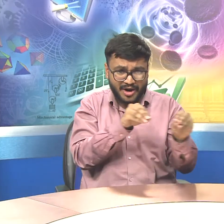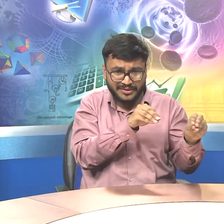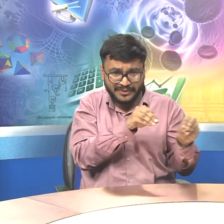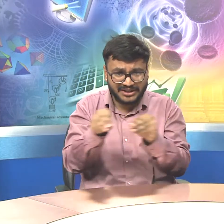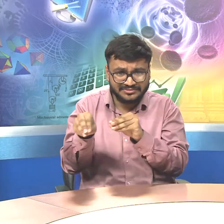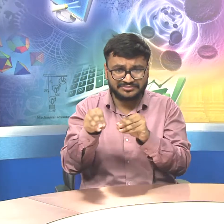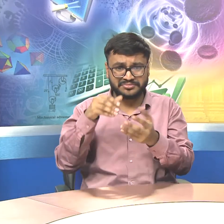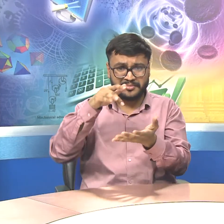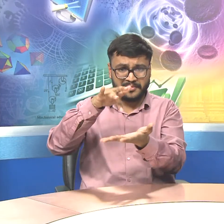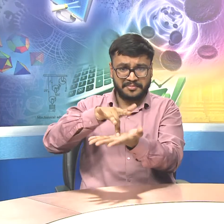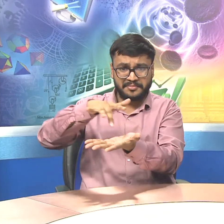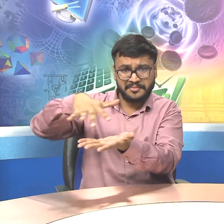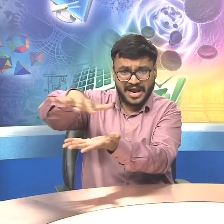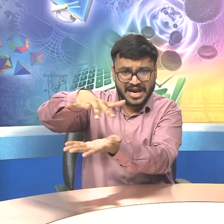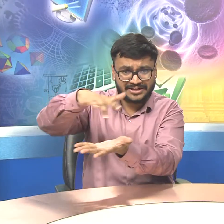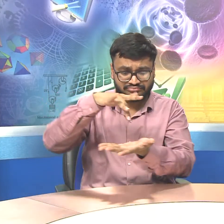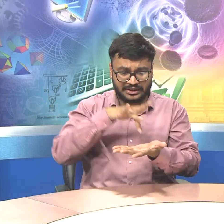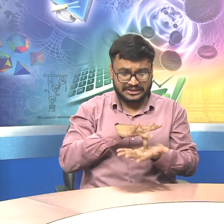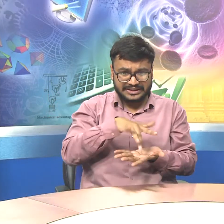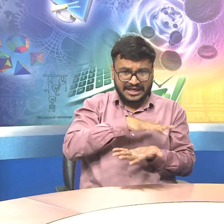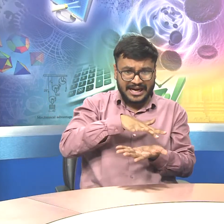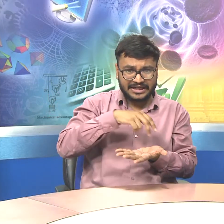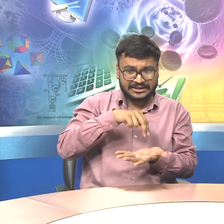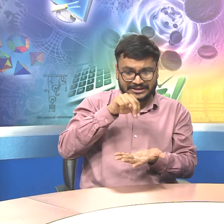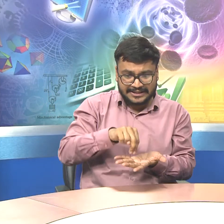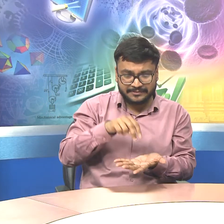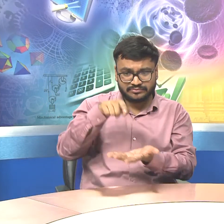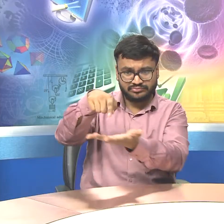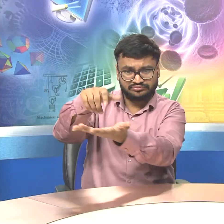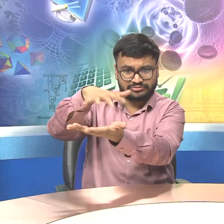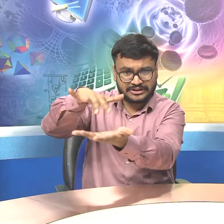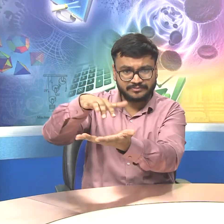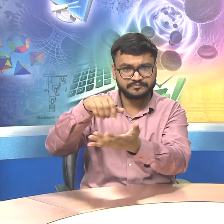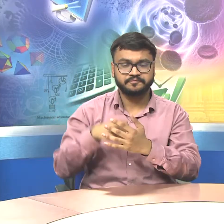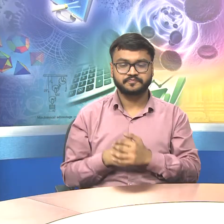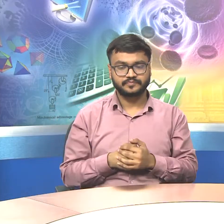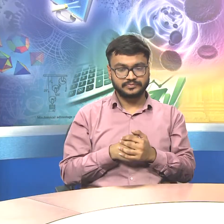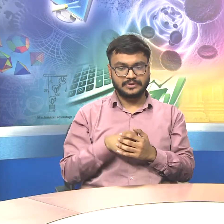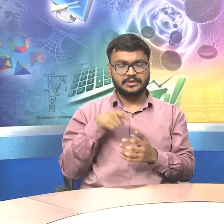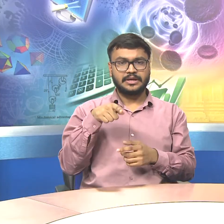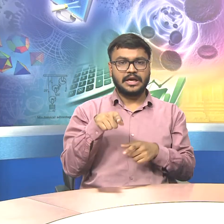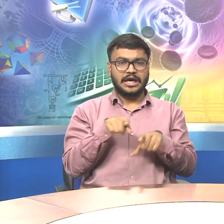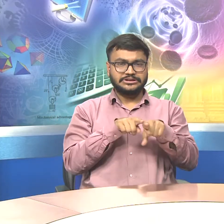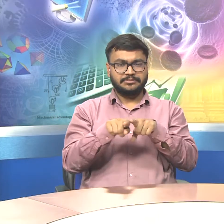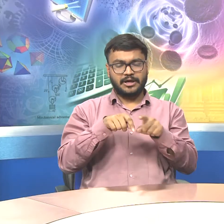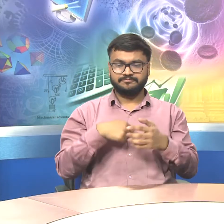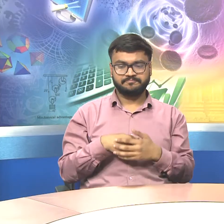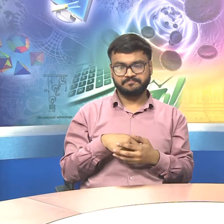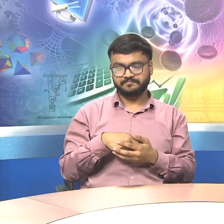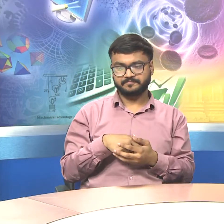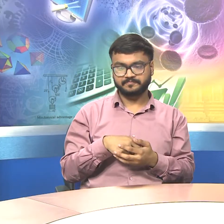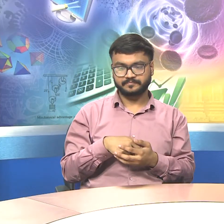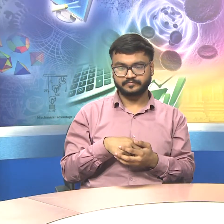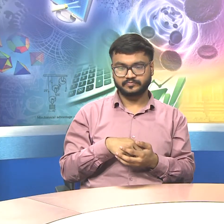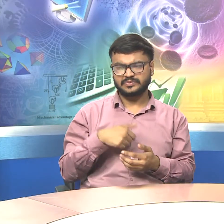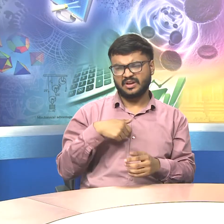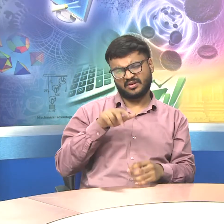clear. The movement of the sign needs to match the location defined earlier.